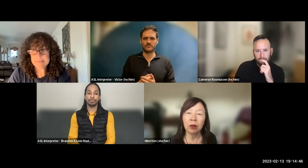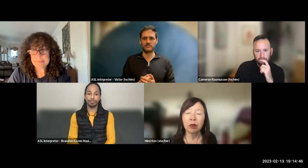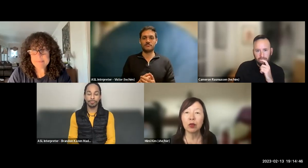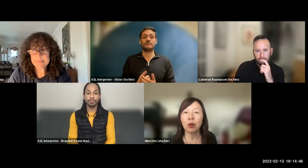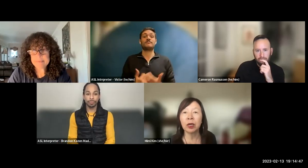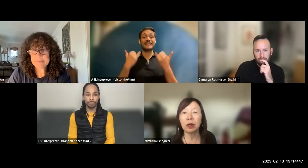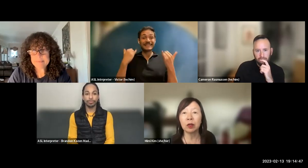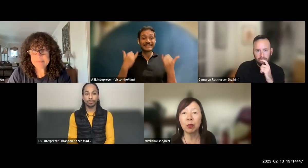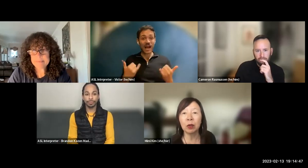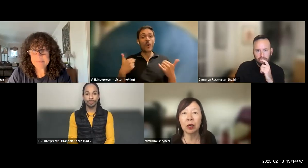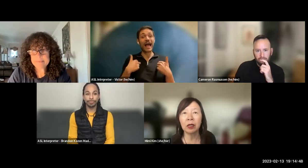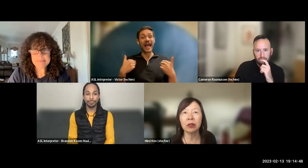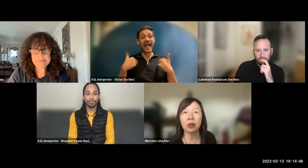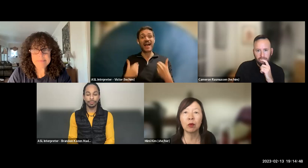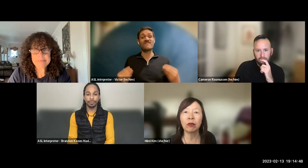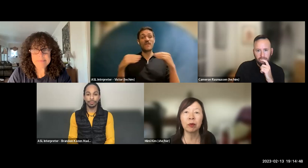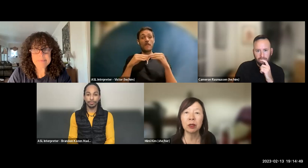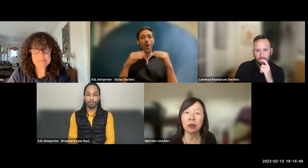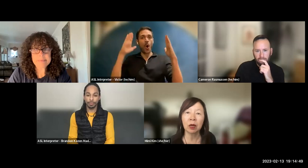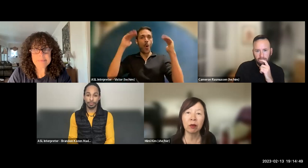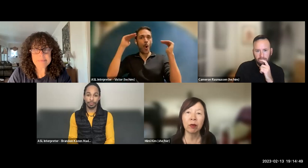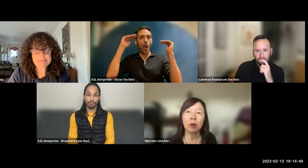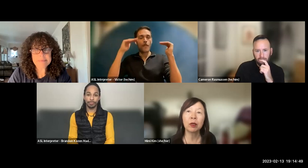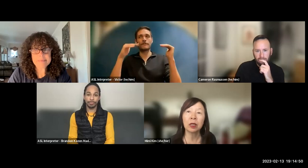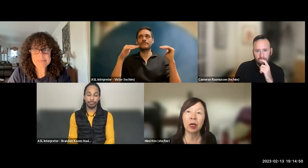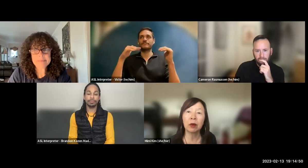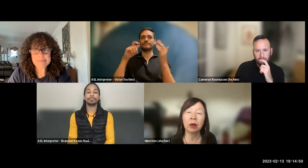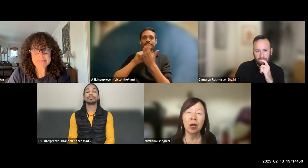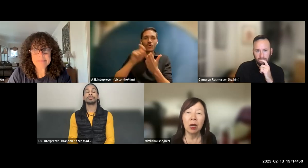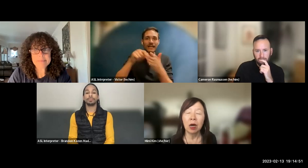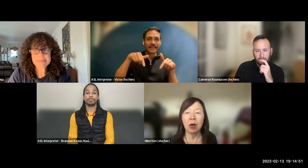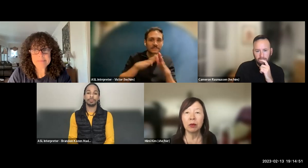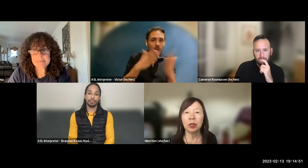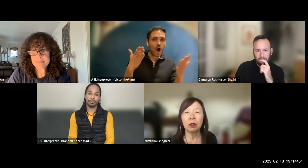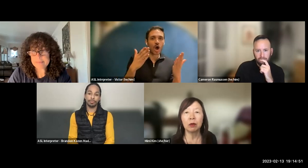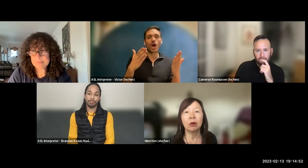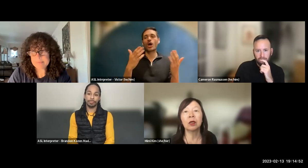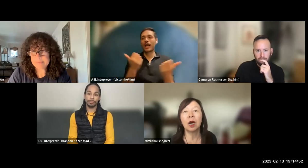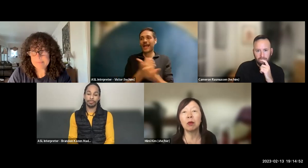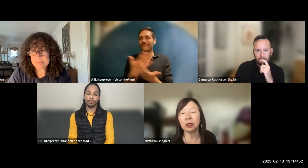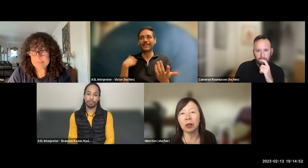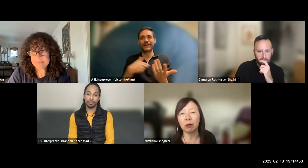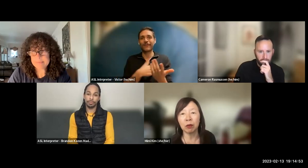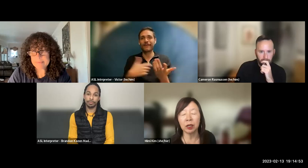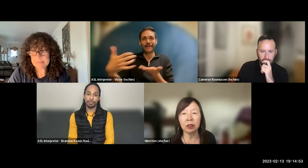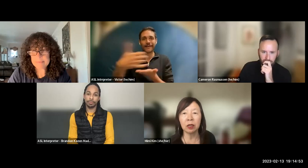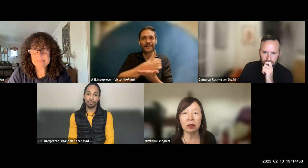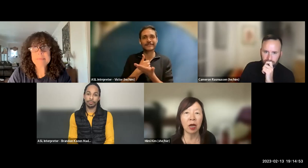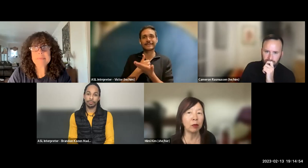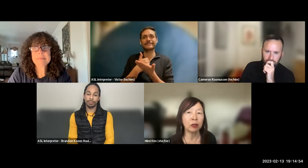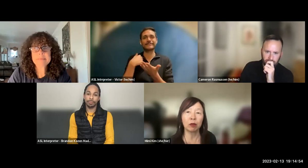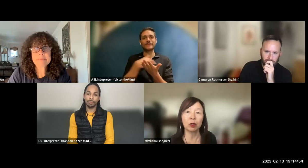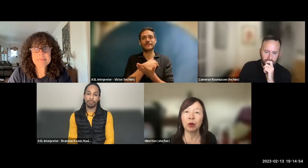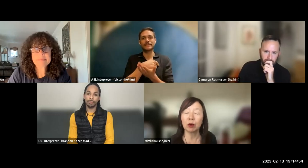now, of course, working on this book and seeing the wonderful pieces that we've put together to cobble together what we can see